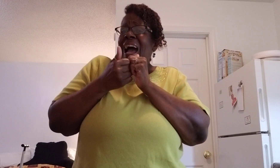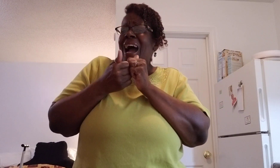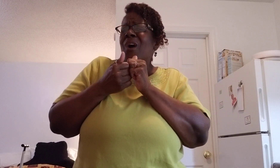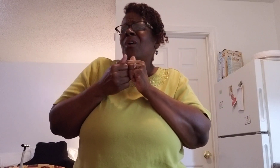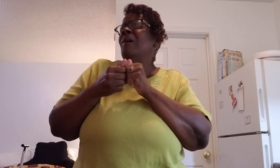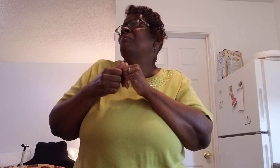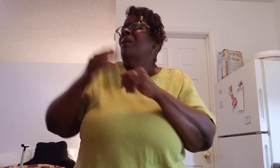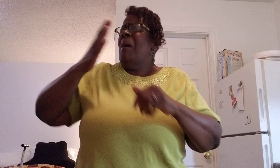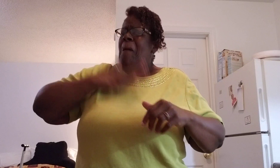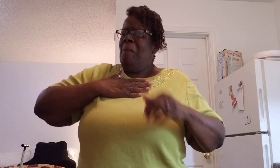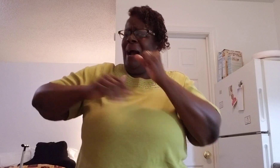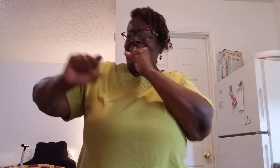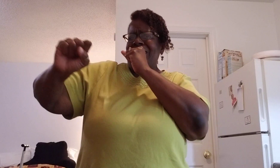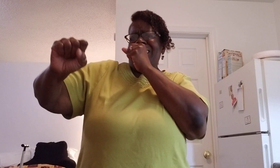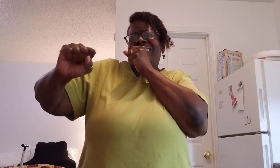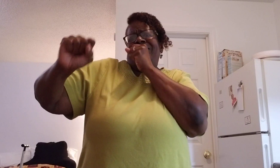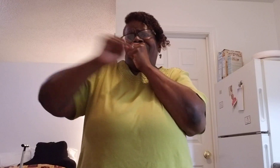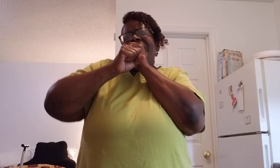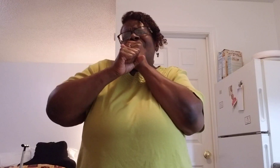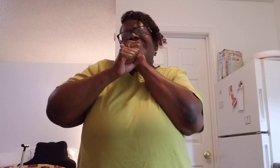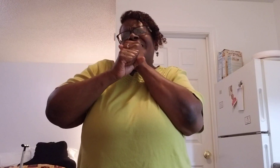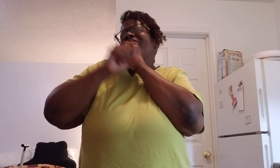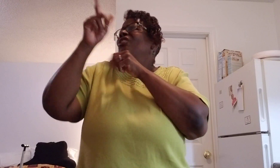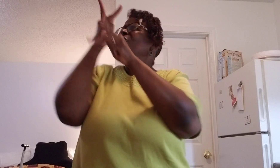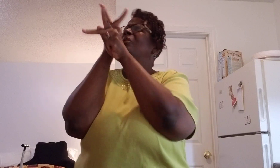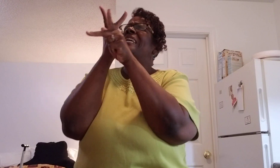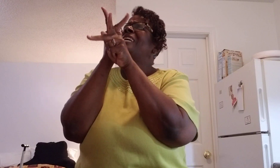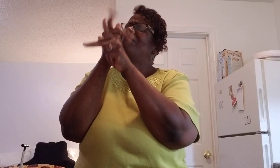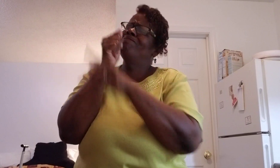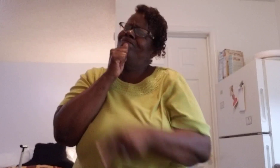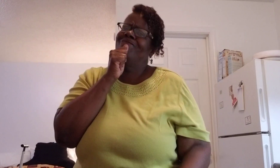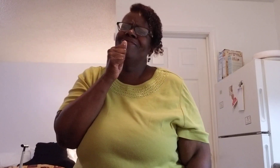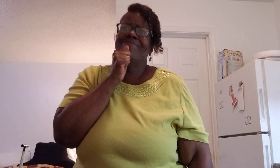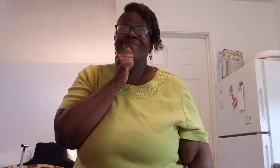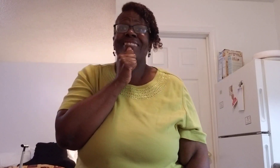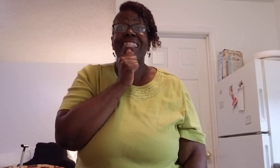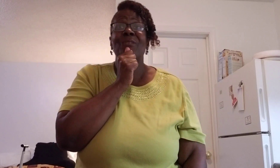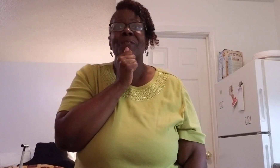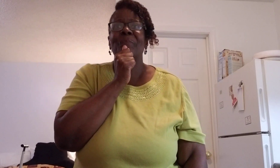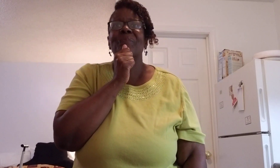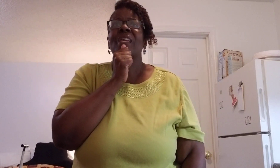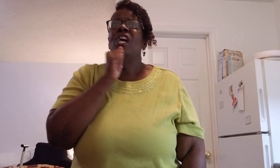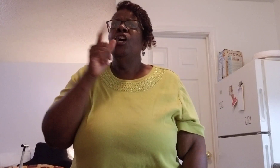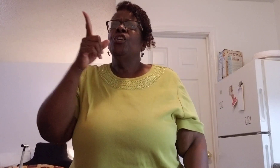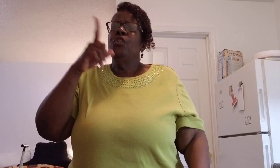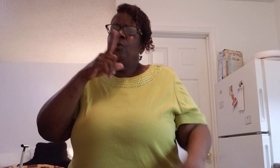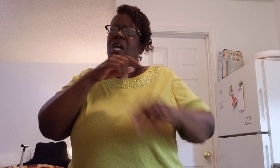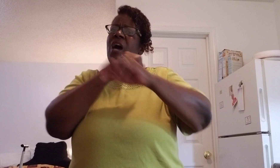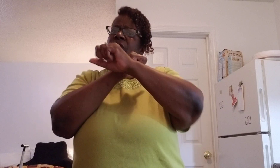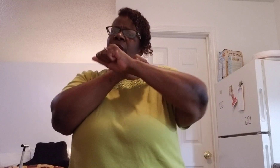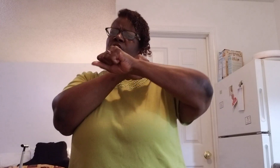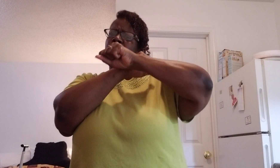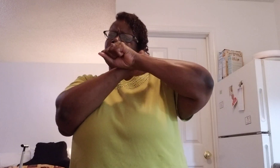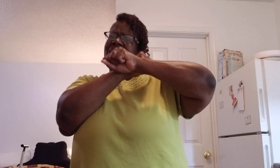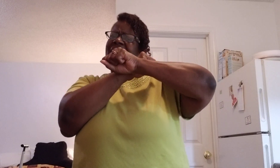how? My secrets you keep. Secret. You cover me. You protect